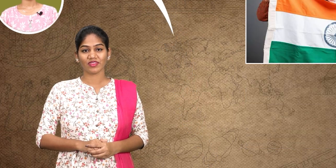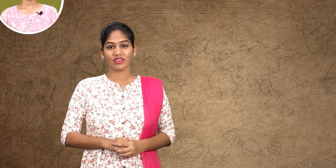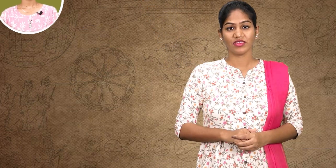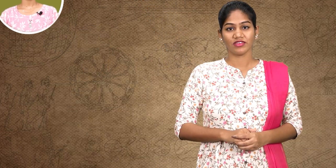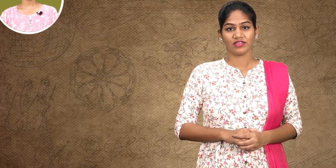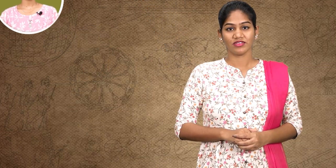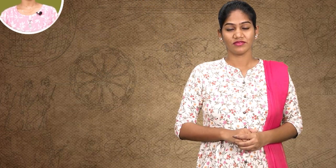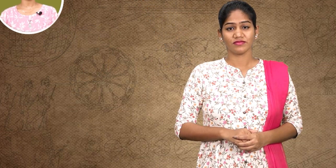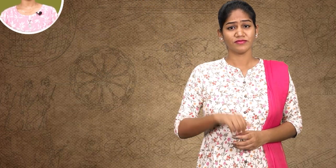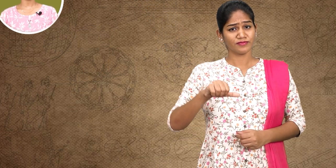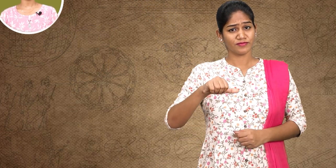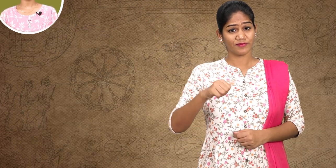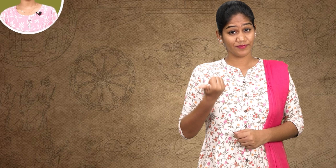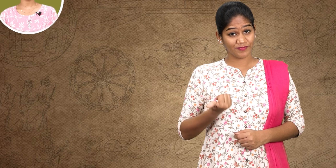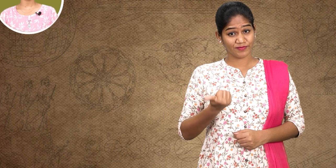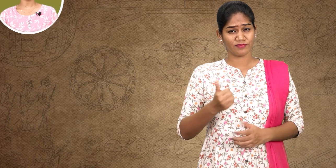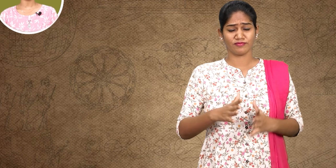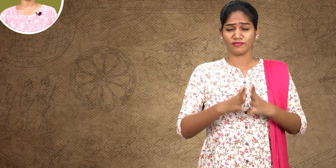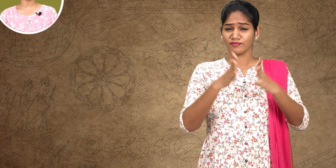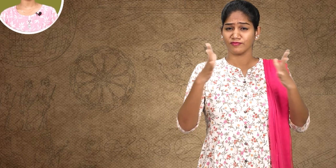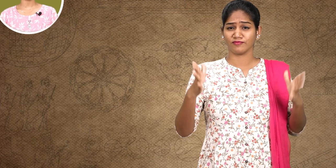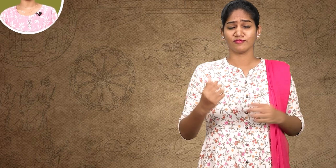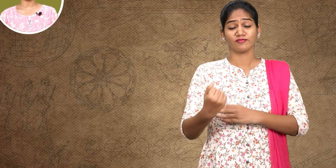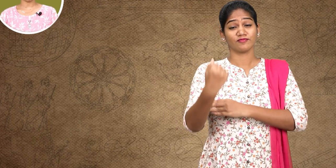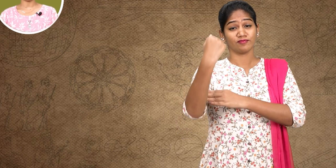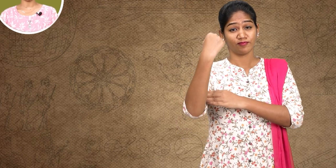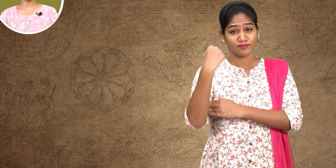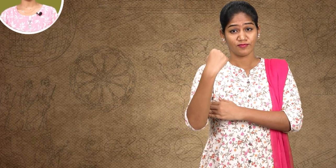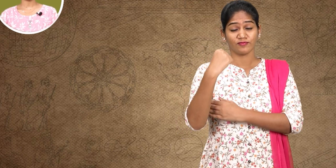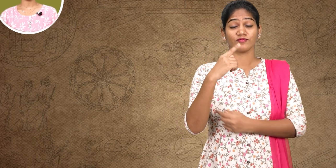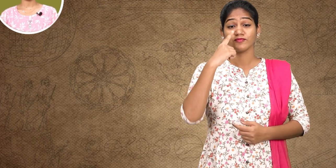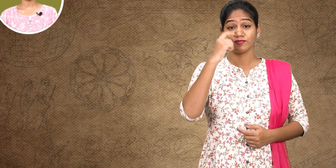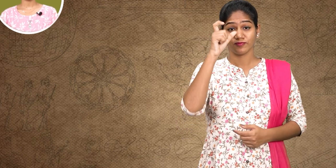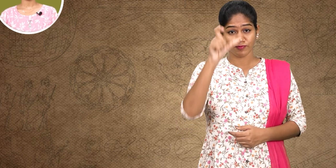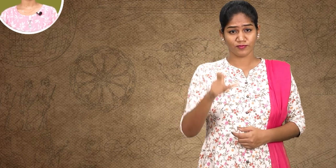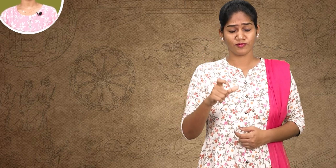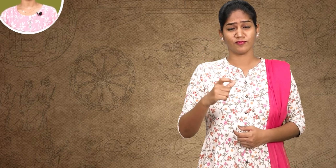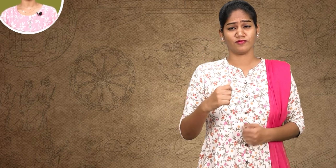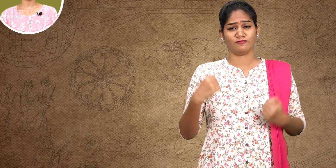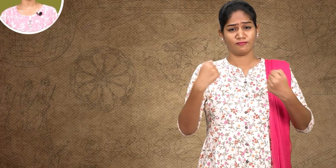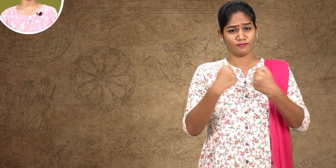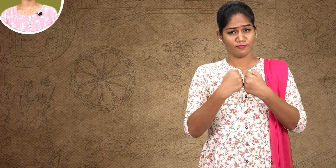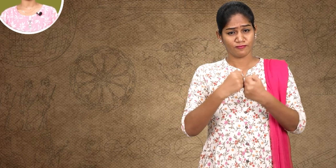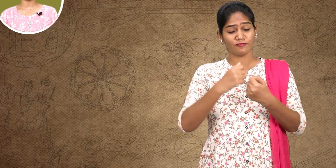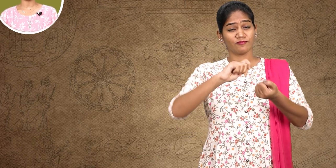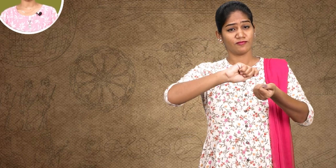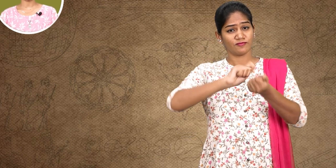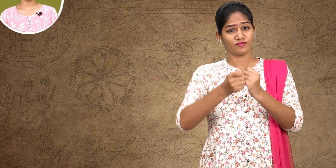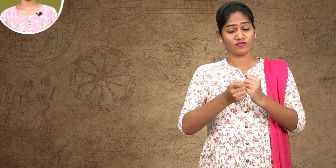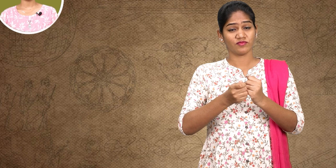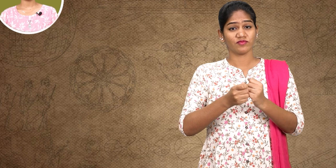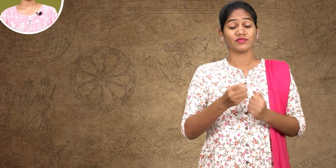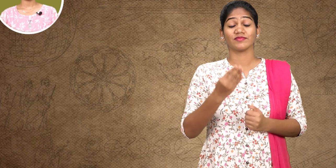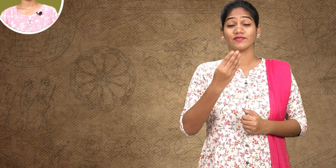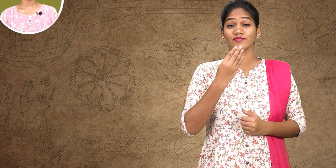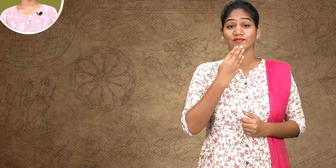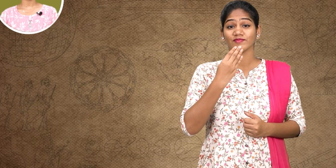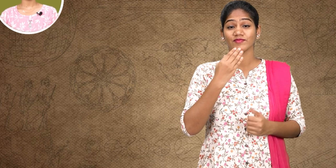Another very powerful woman reformer from the Muslim community